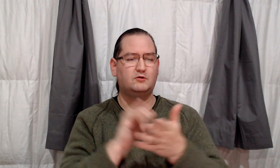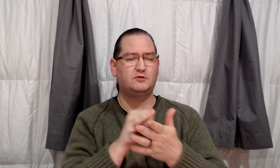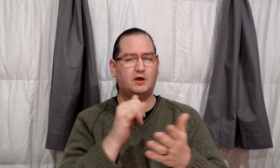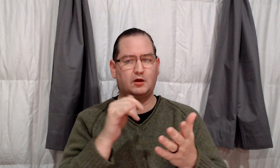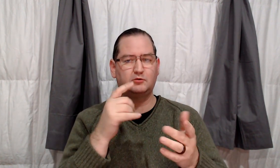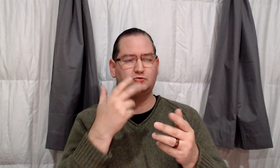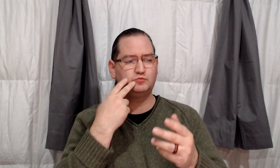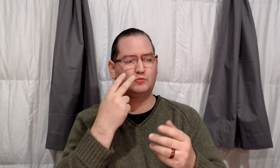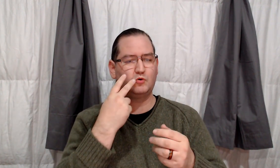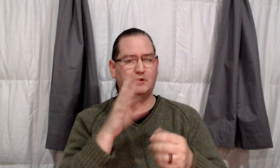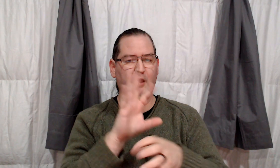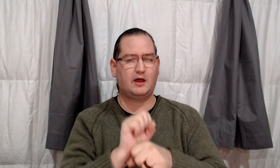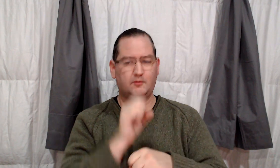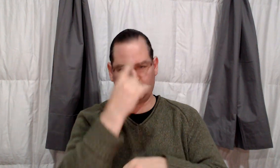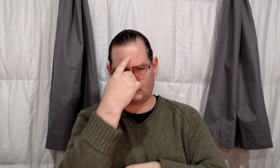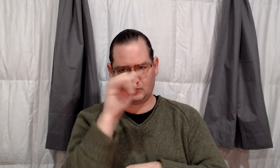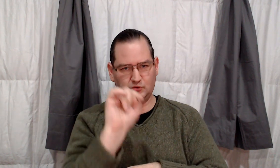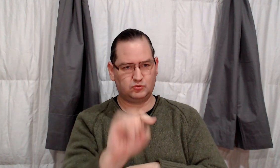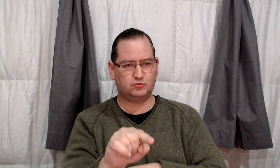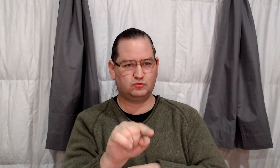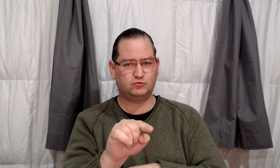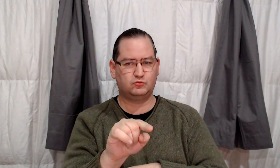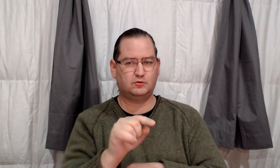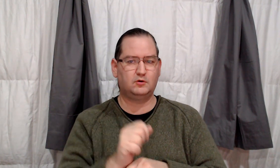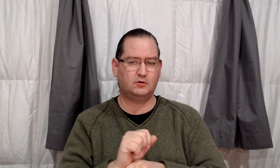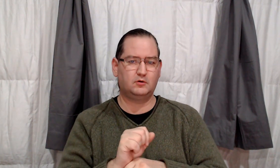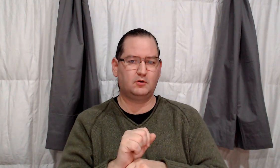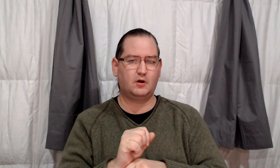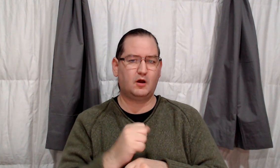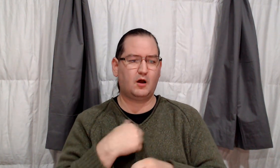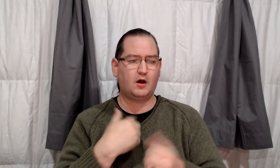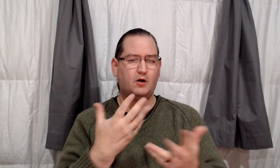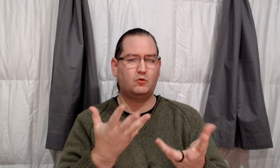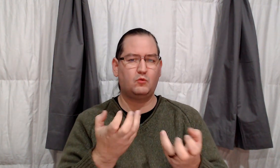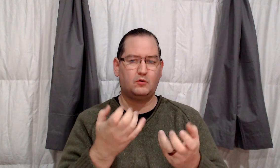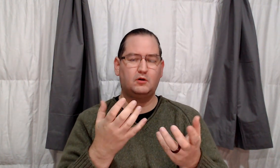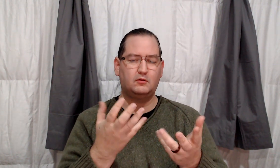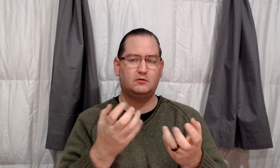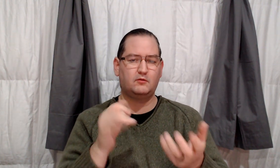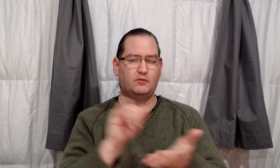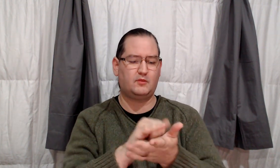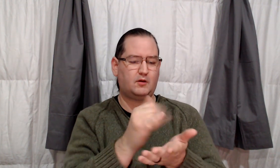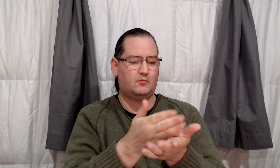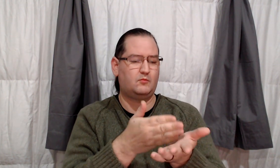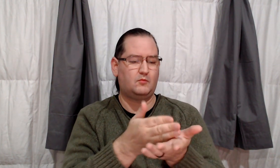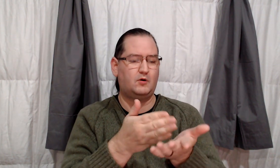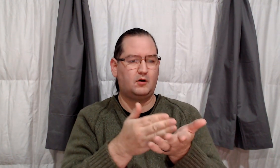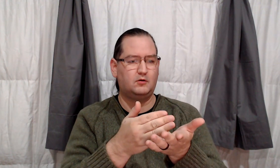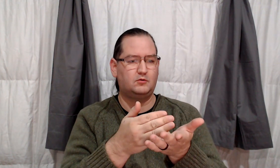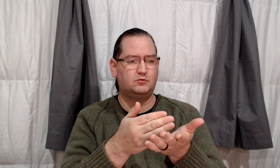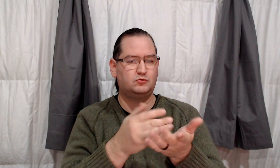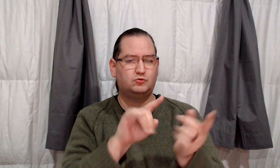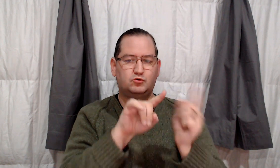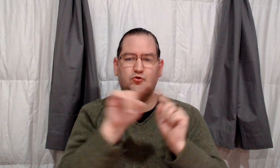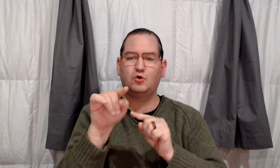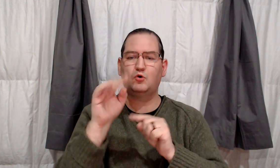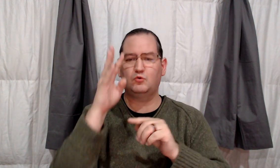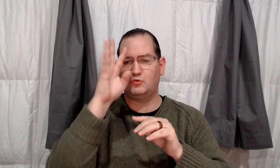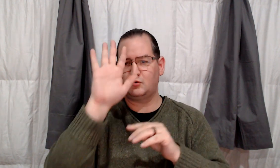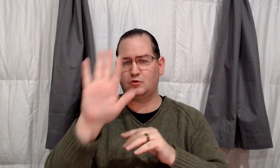Now I'd like to ask that part to go to your creative mind, the part of you that dreams, that has ideas, that